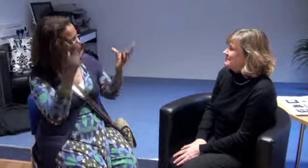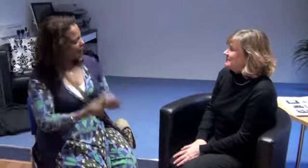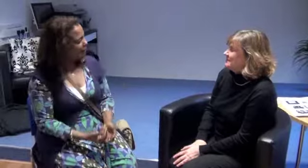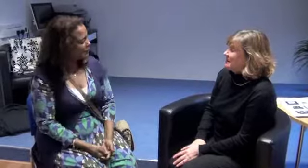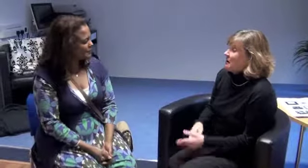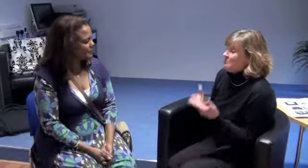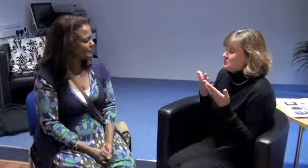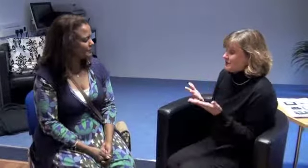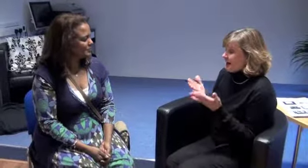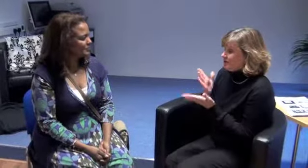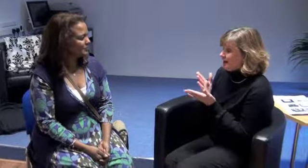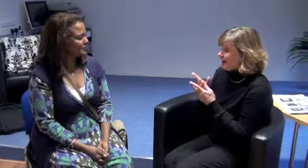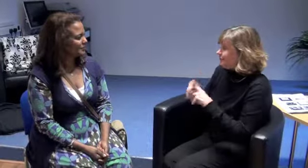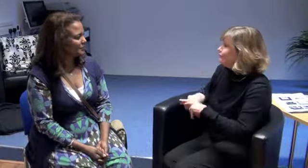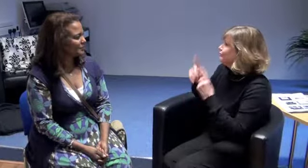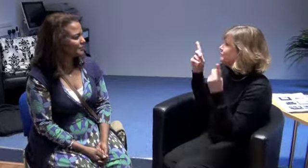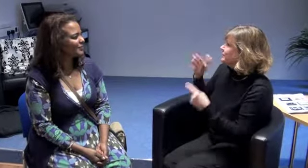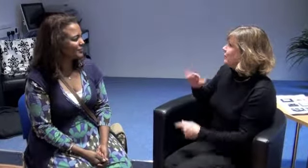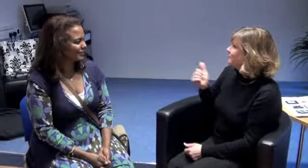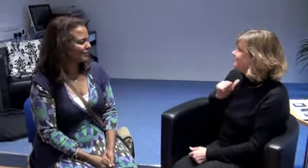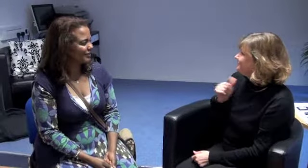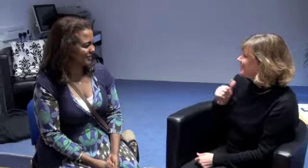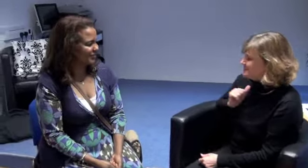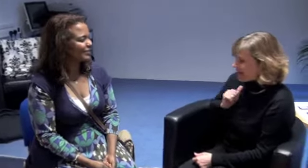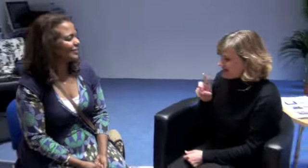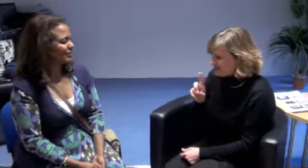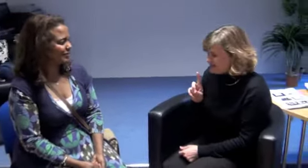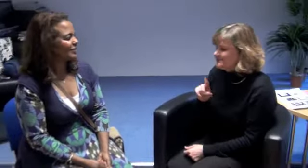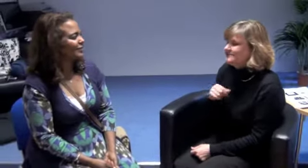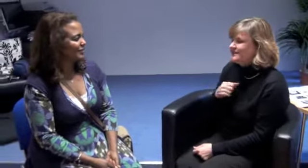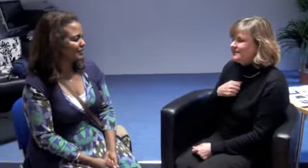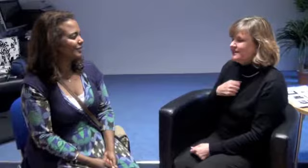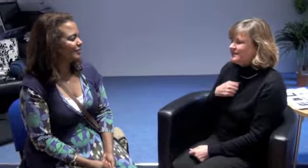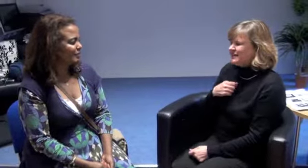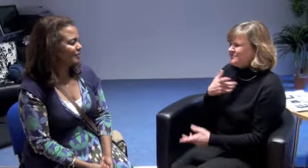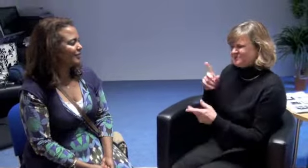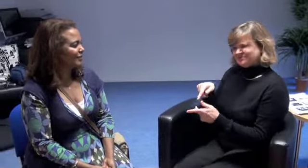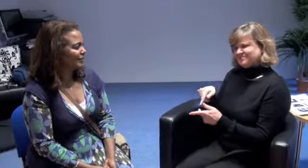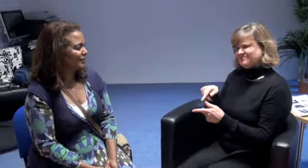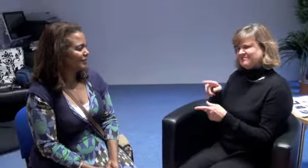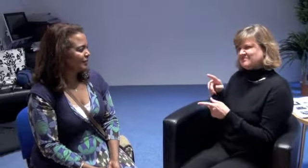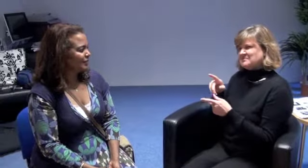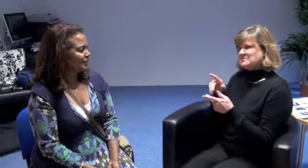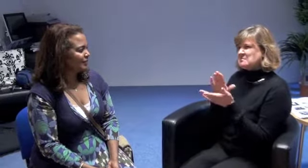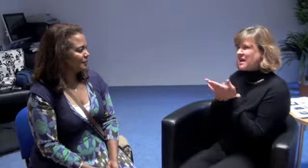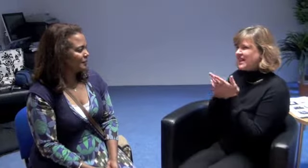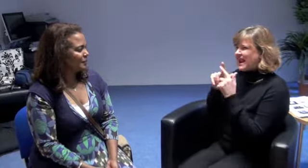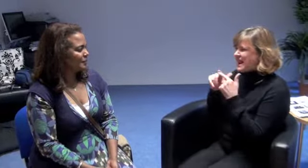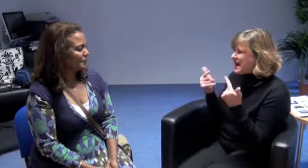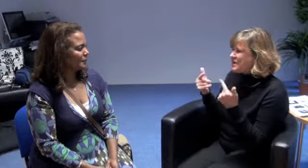what have you thought of the event overall? Well, today is very different from what I expected. When I first saw the name of